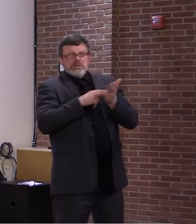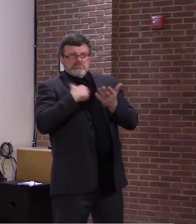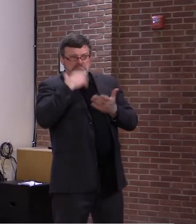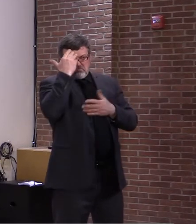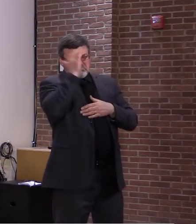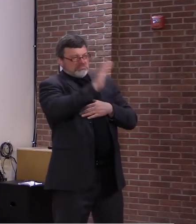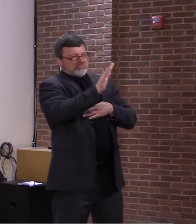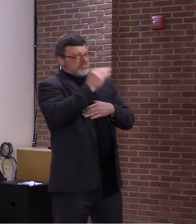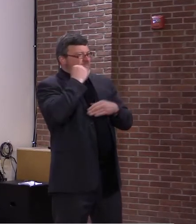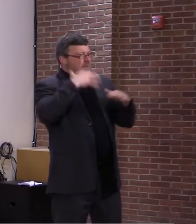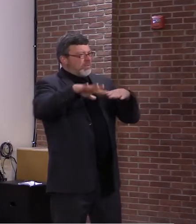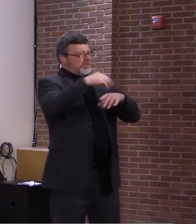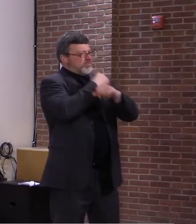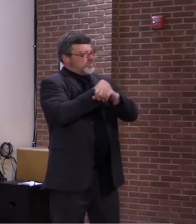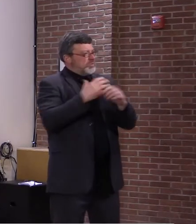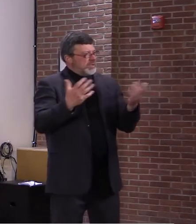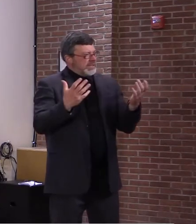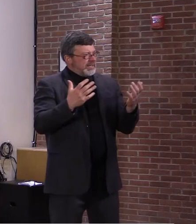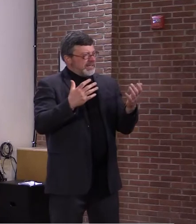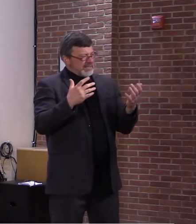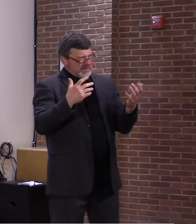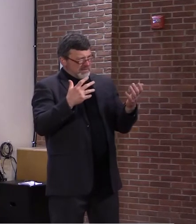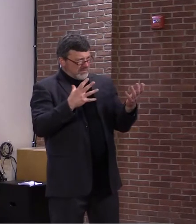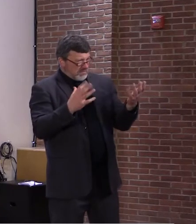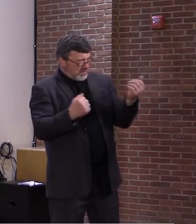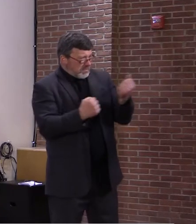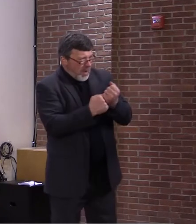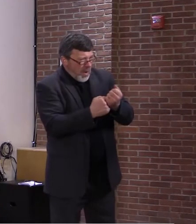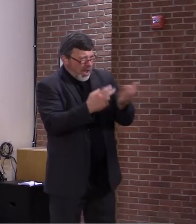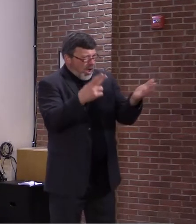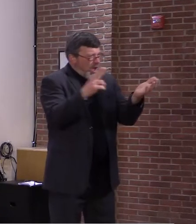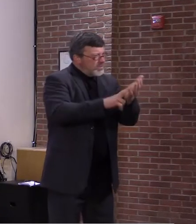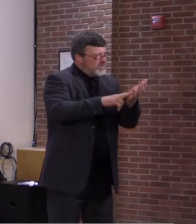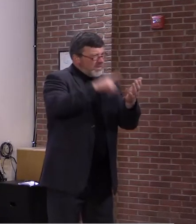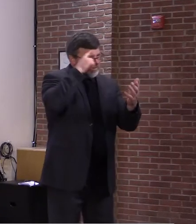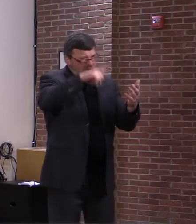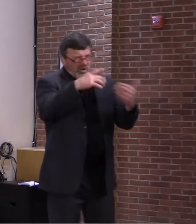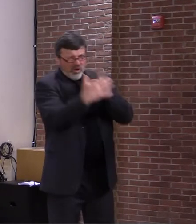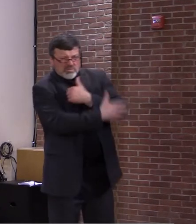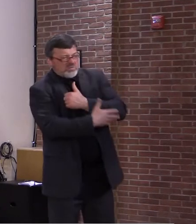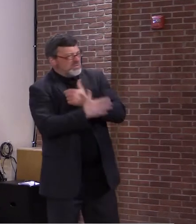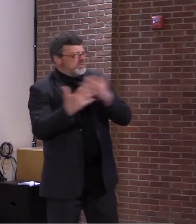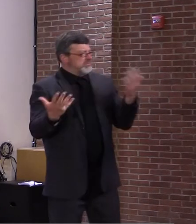We need to support the Constitution, protect free speech.